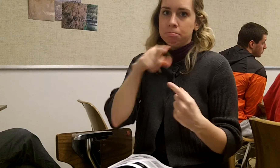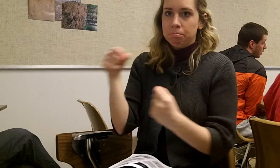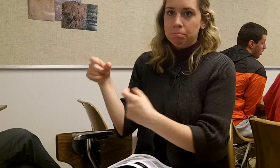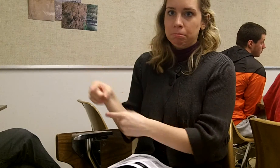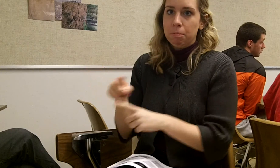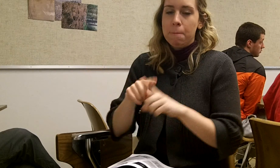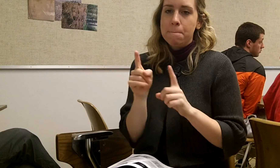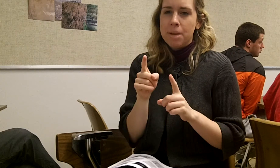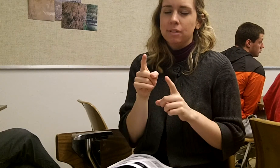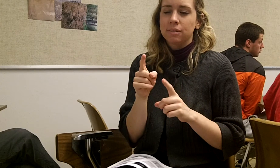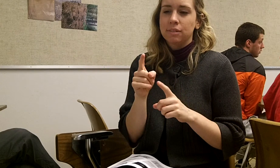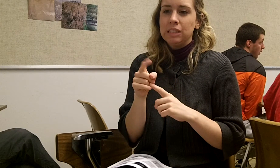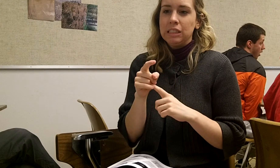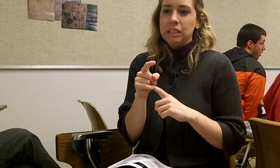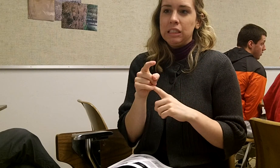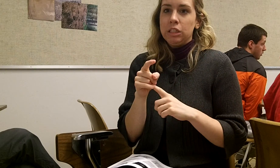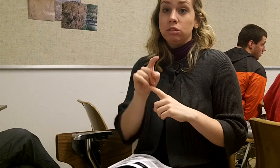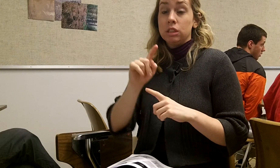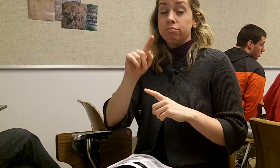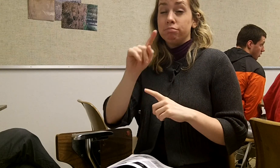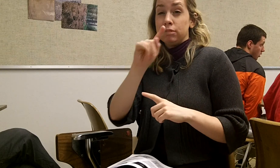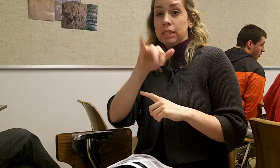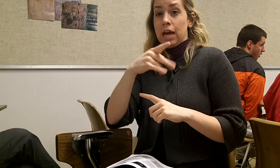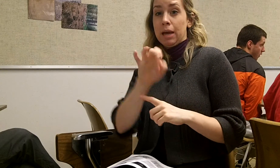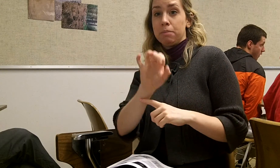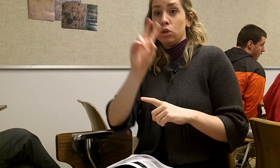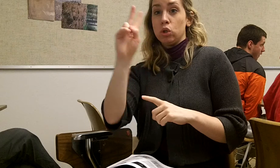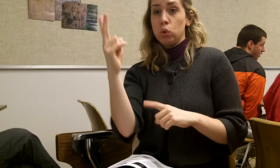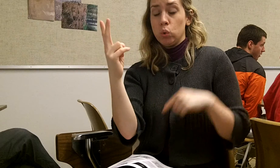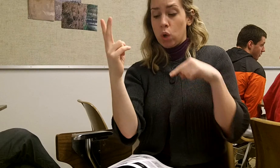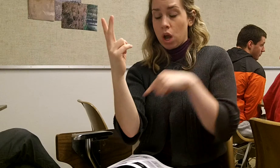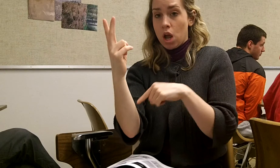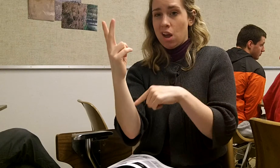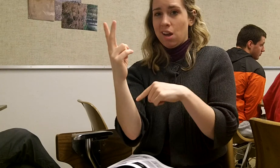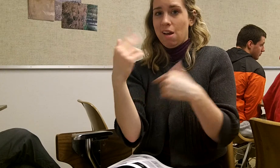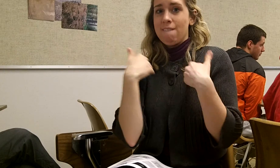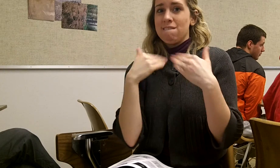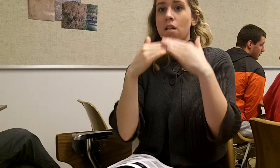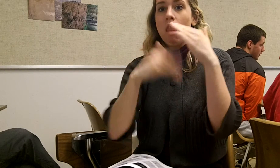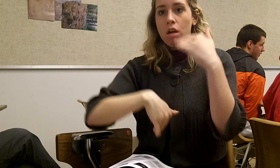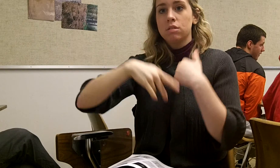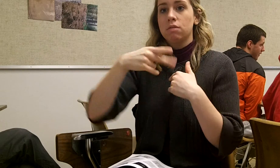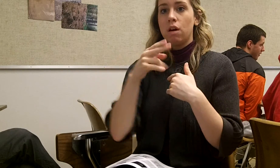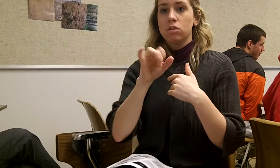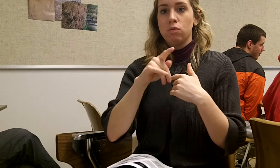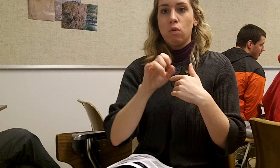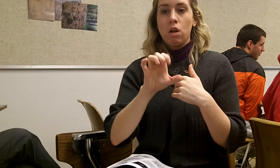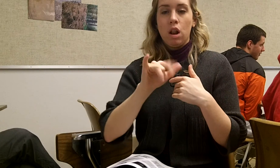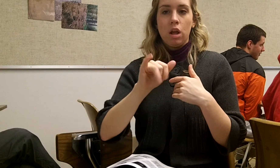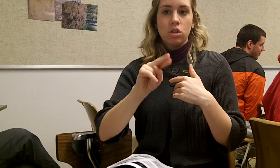receptor type 2 actually gets fewer phosphorylation, phosphate groups in phosphorylation than does receptor type 1. That's